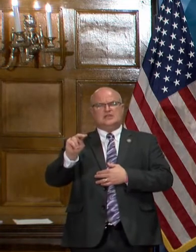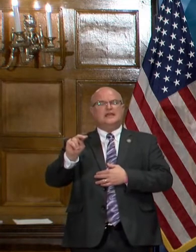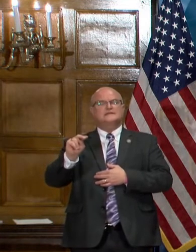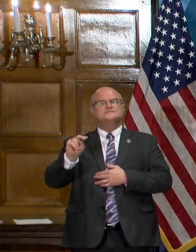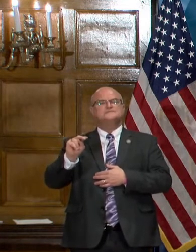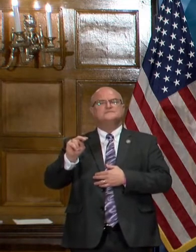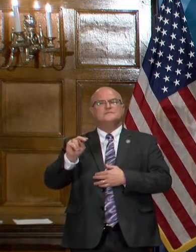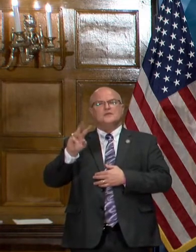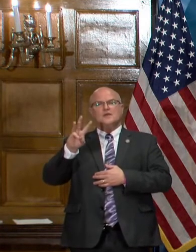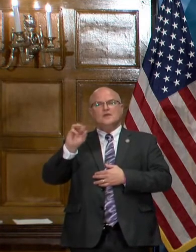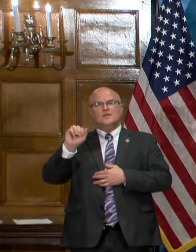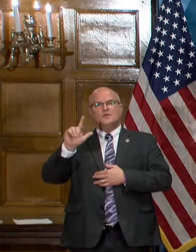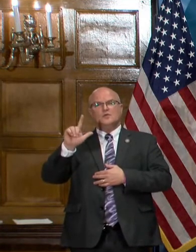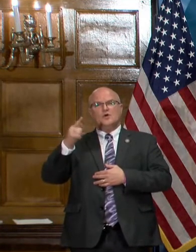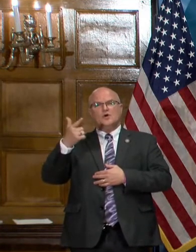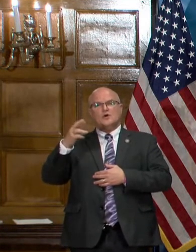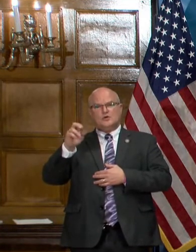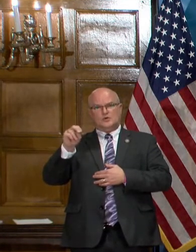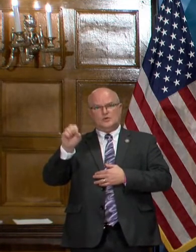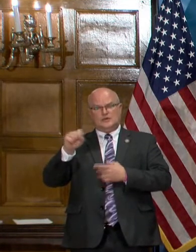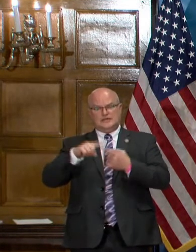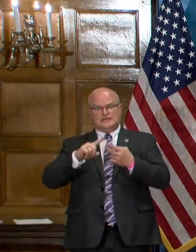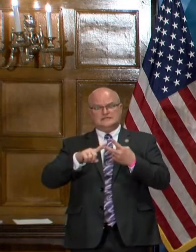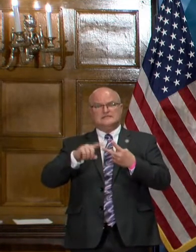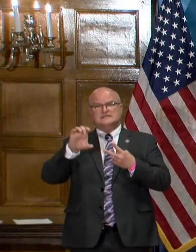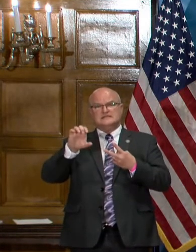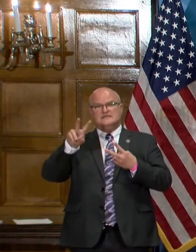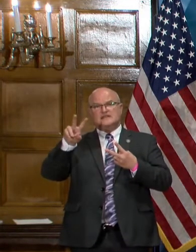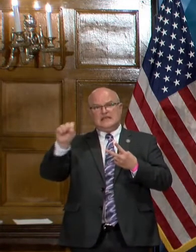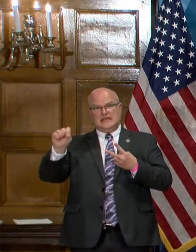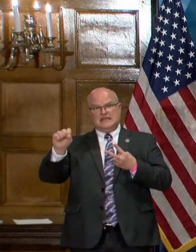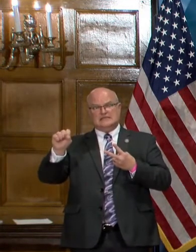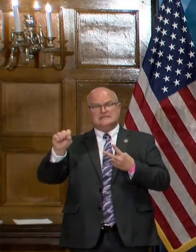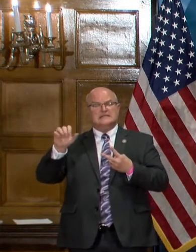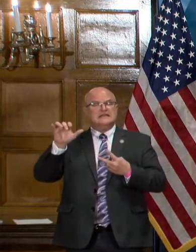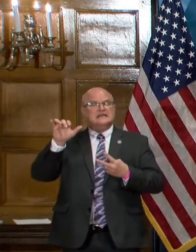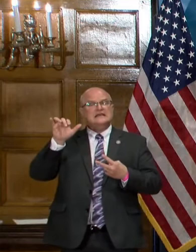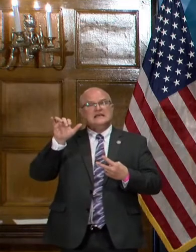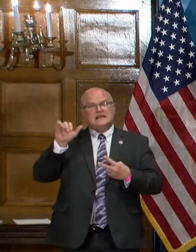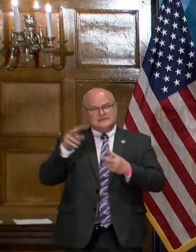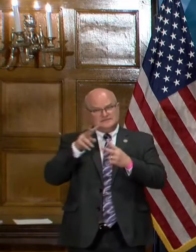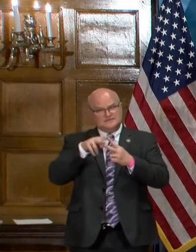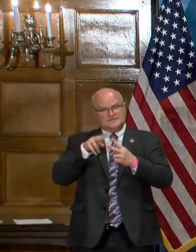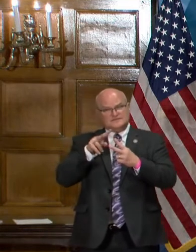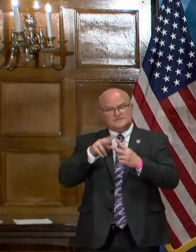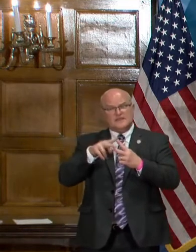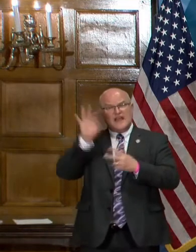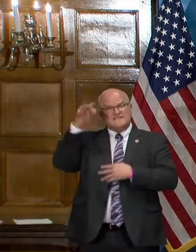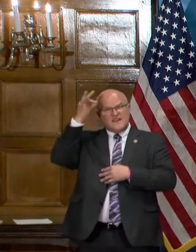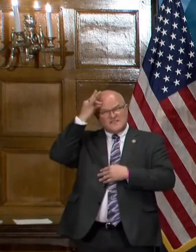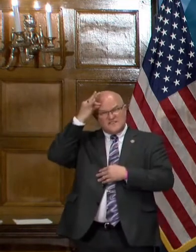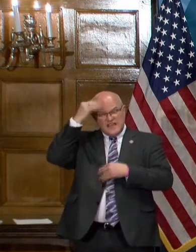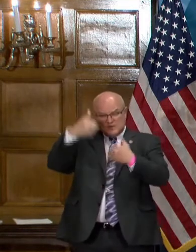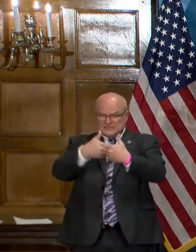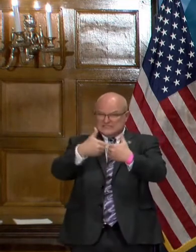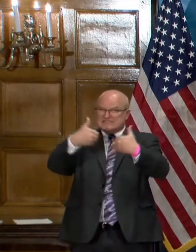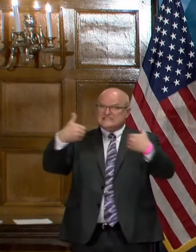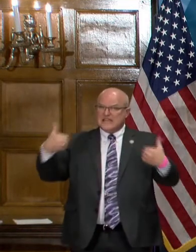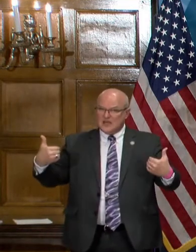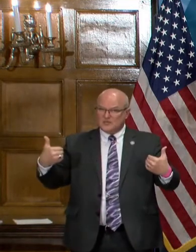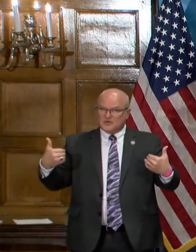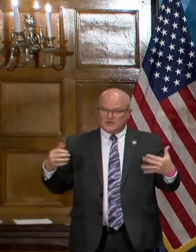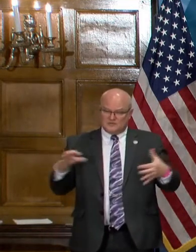The Walgreens and the CVS, they have a federal separate